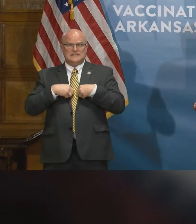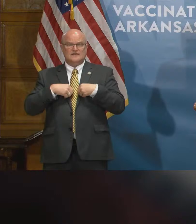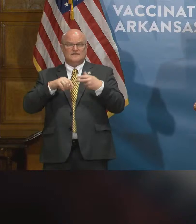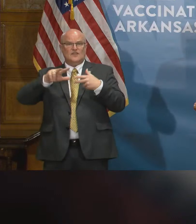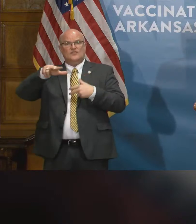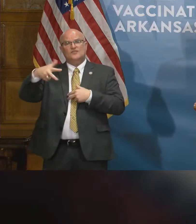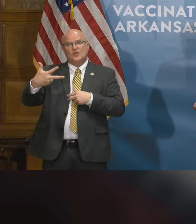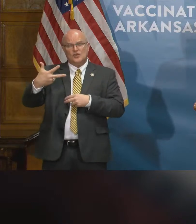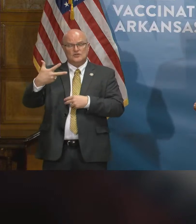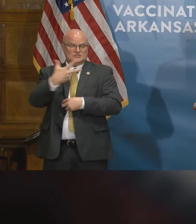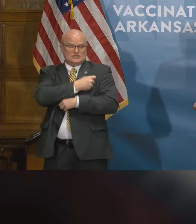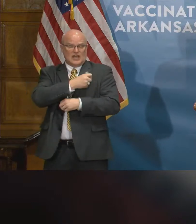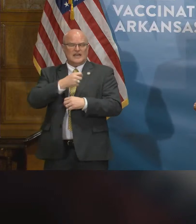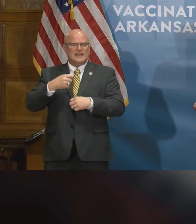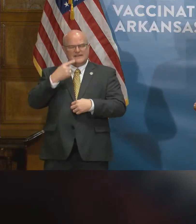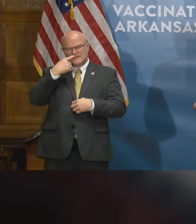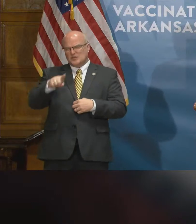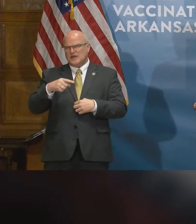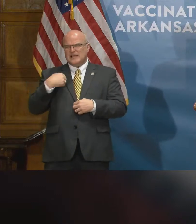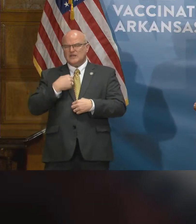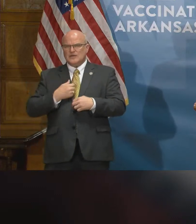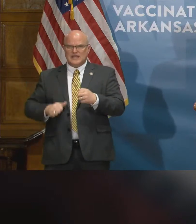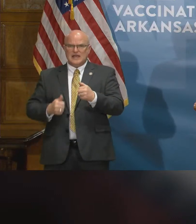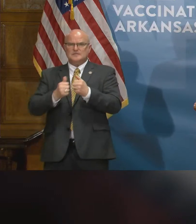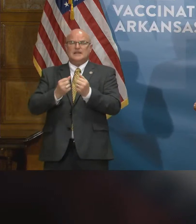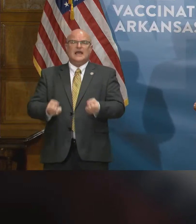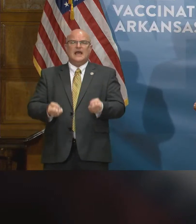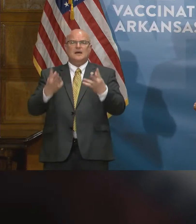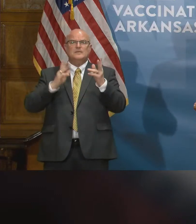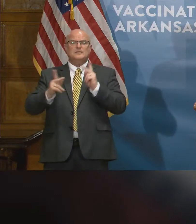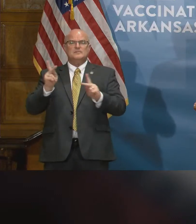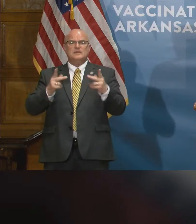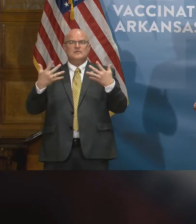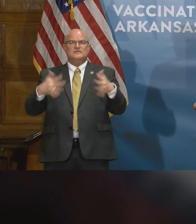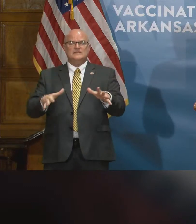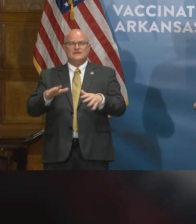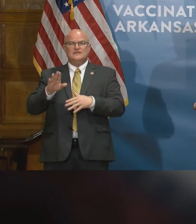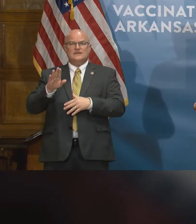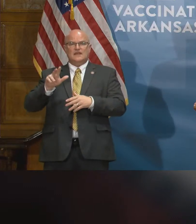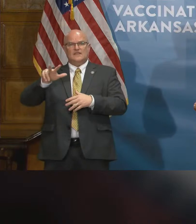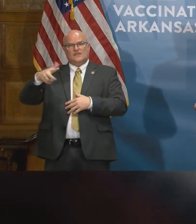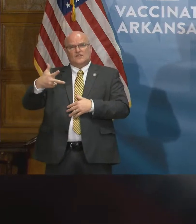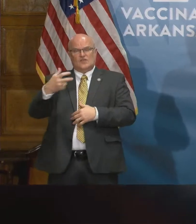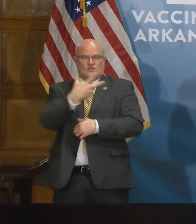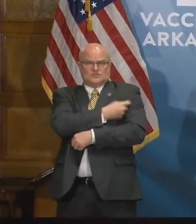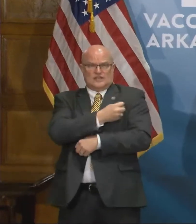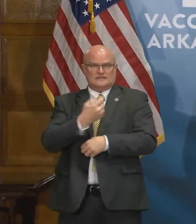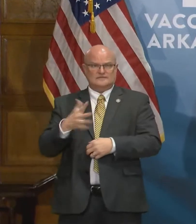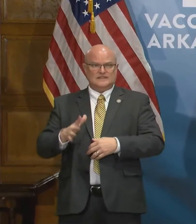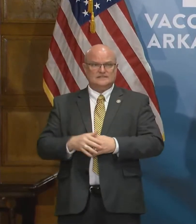booster? And if you don't mind, could we get an update on how many people have received the booster shot?